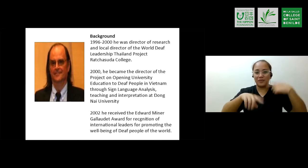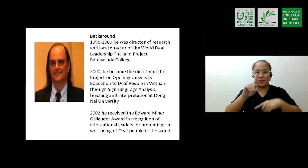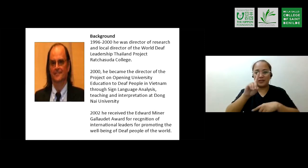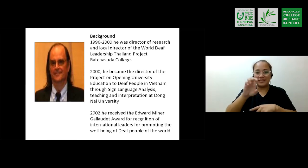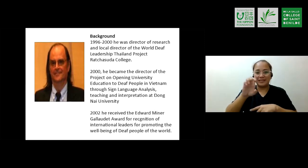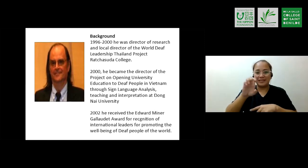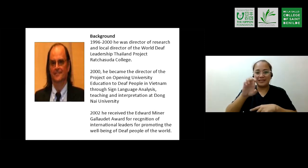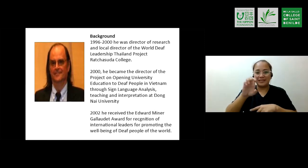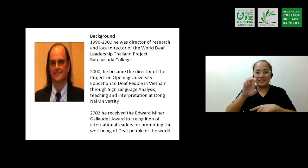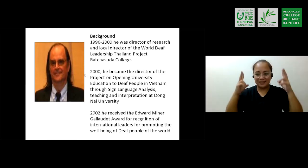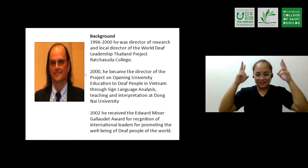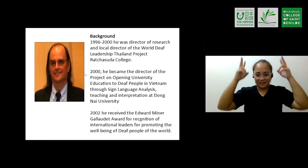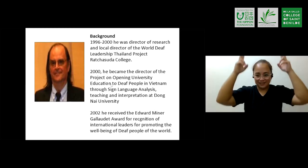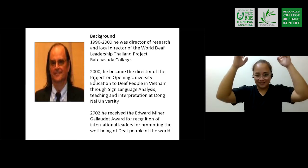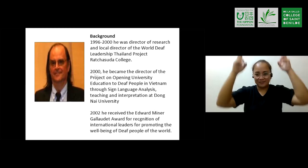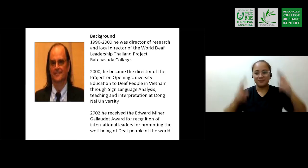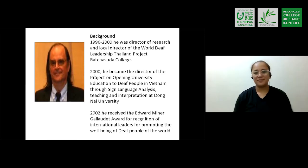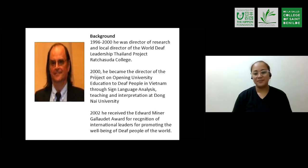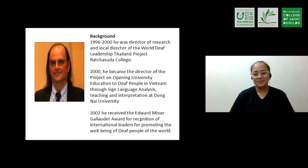Deer.